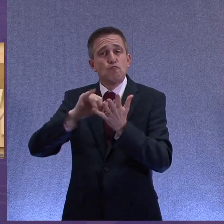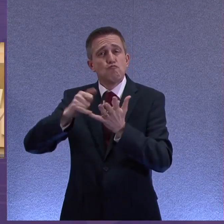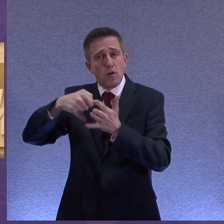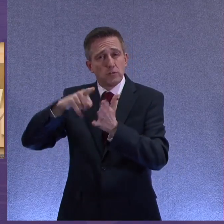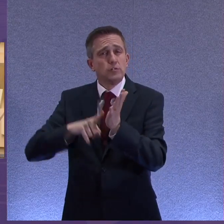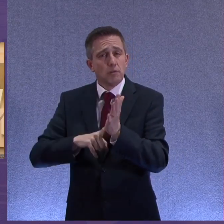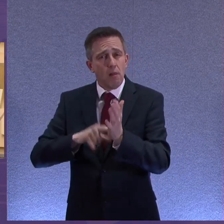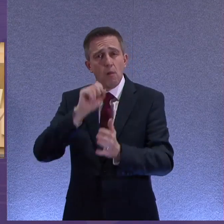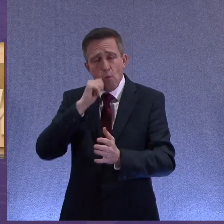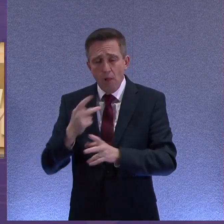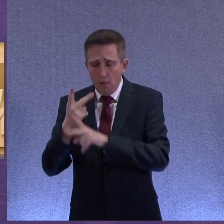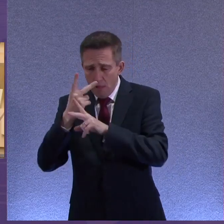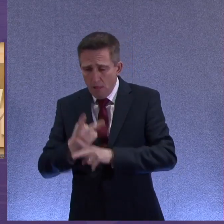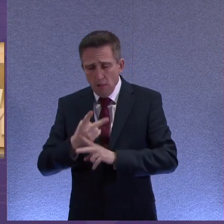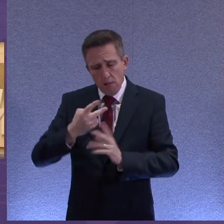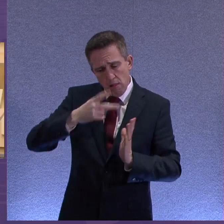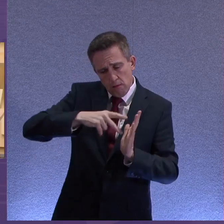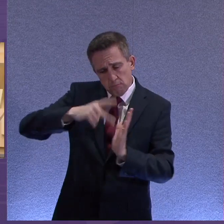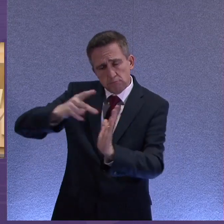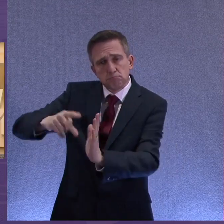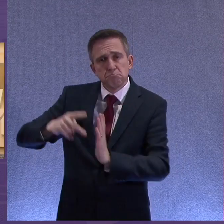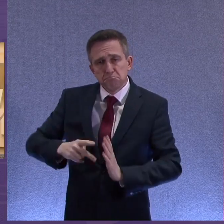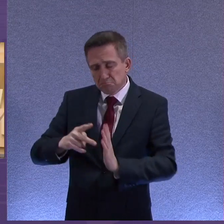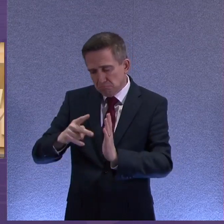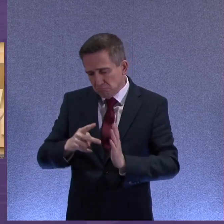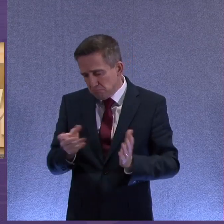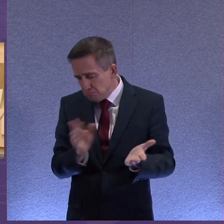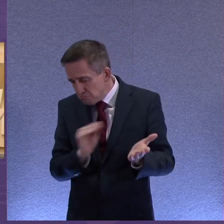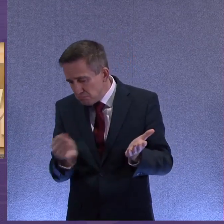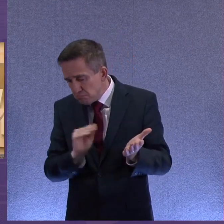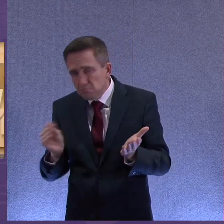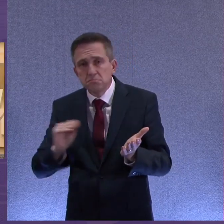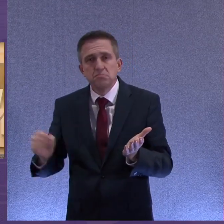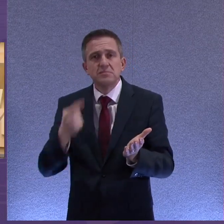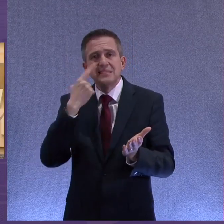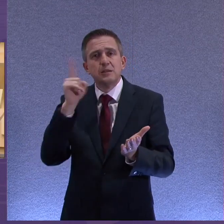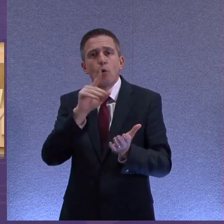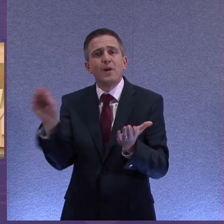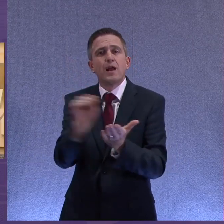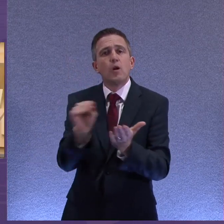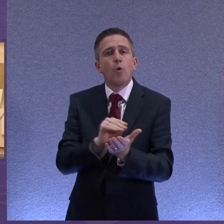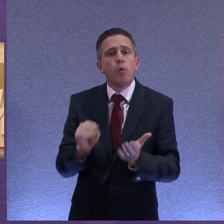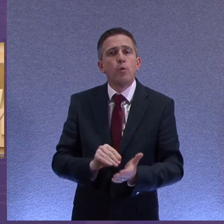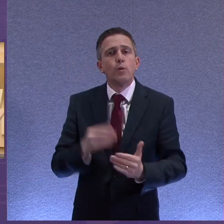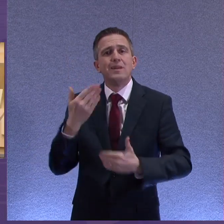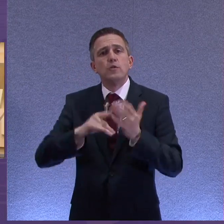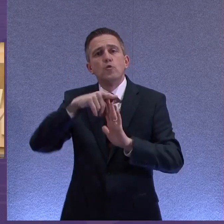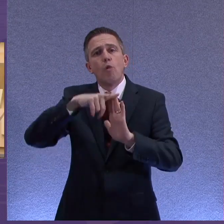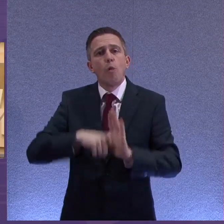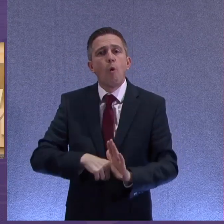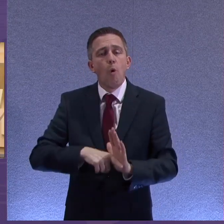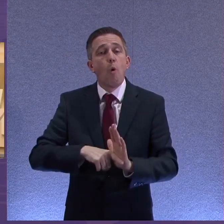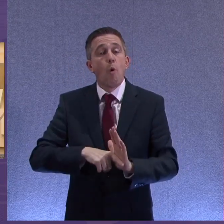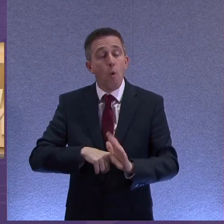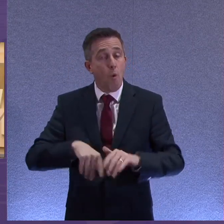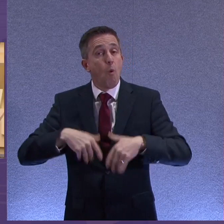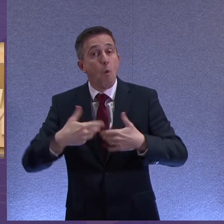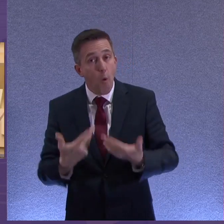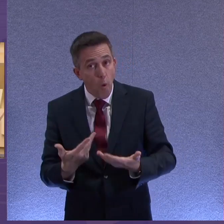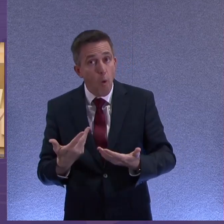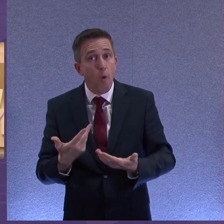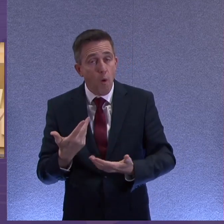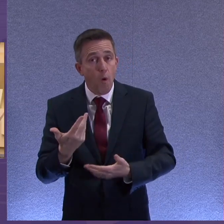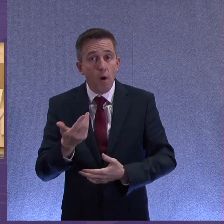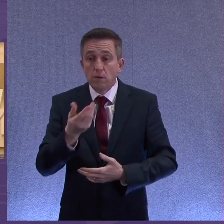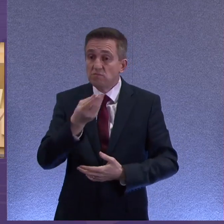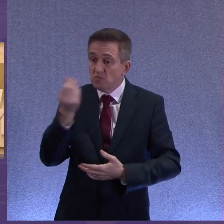to look quickly at whether there is material from that or suggestions in that we can include in the legislation, or even whether there are aspects of that